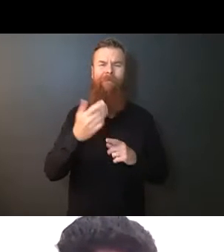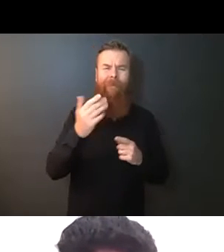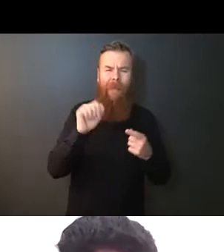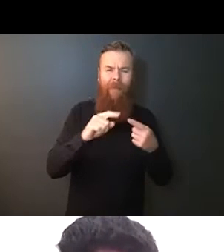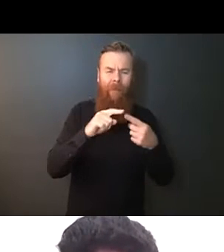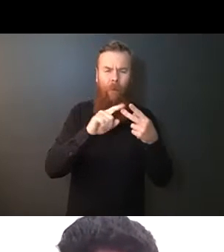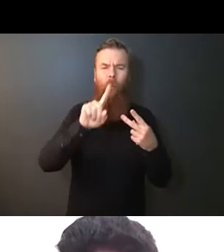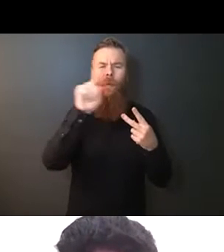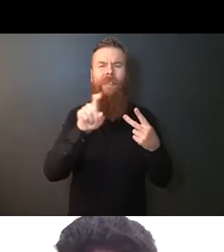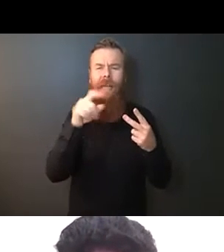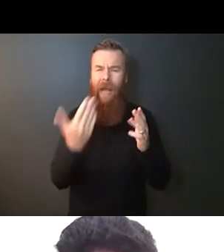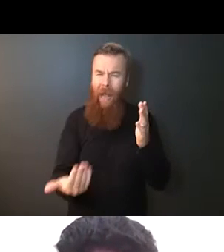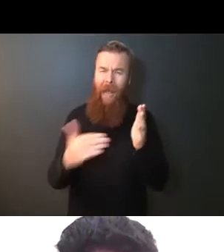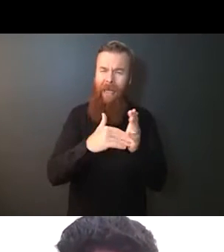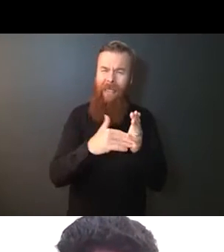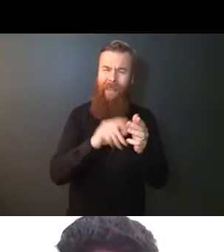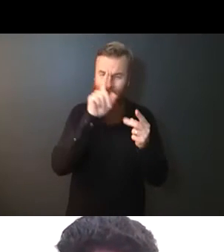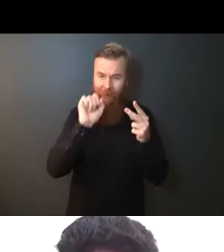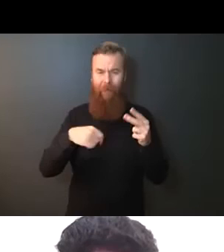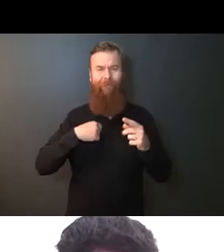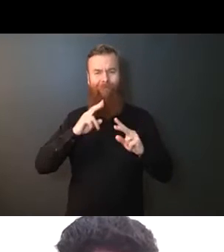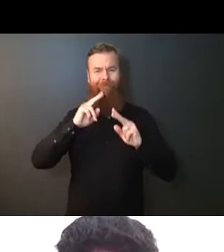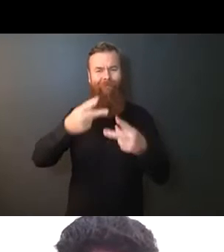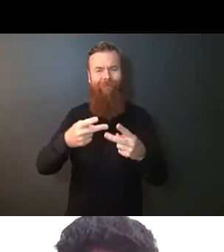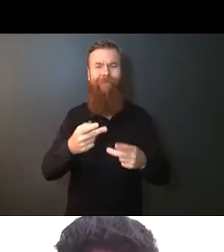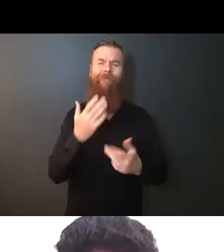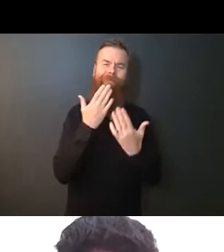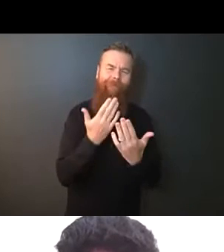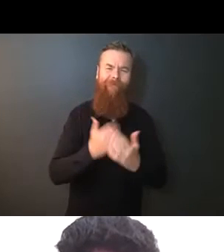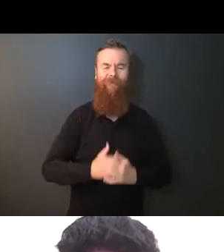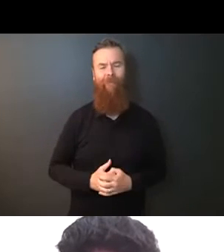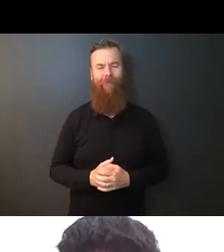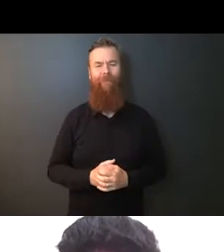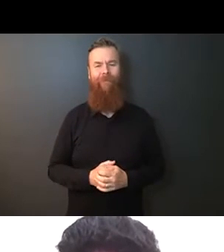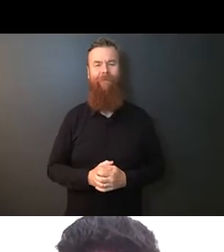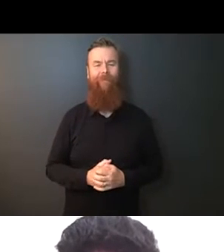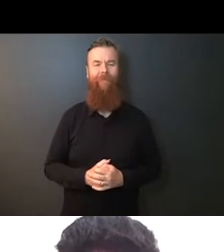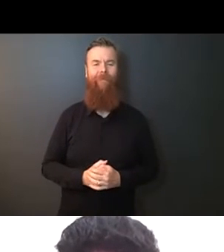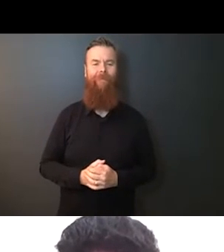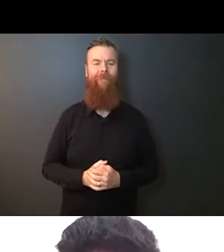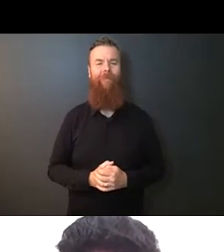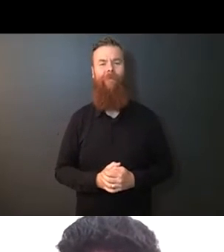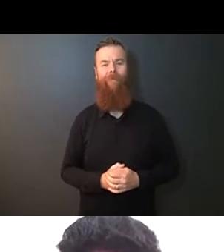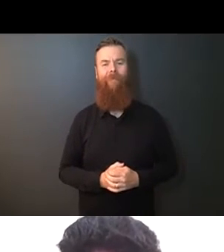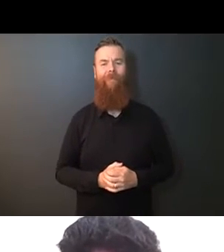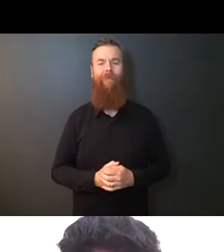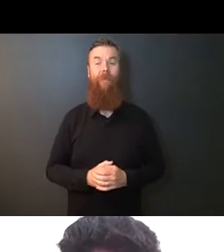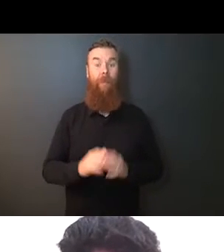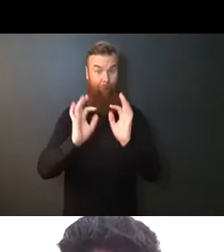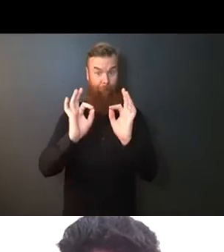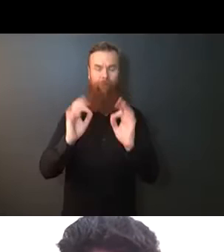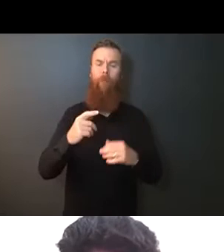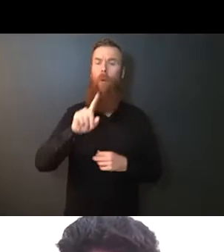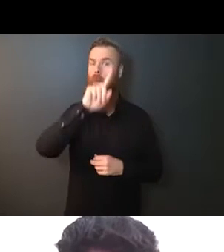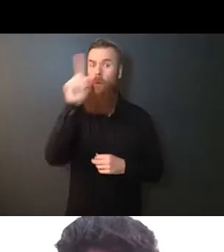Yes. No problem. You repeat the question on what I'm going to share. Betty, for you, the question is like, we would like to know if you could share